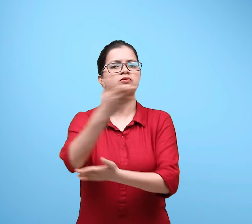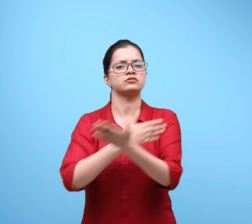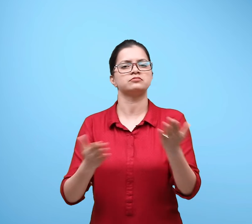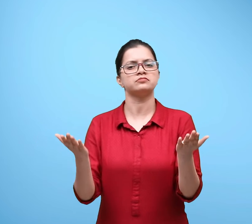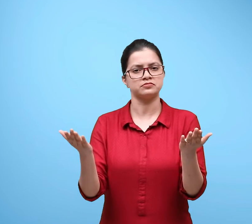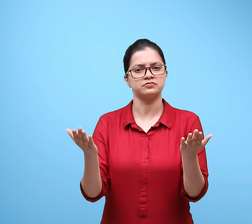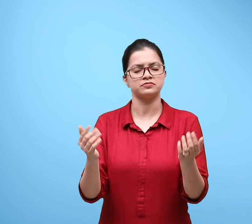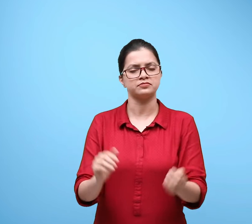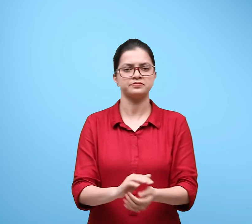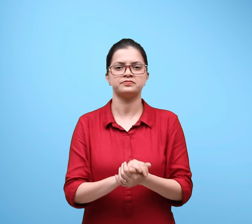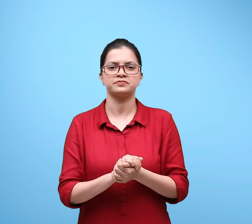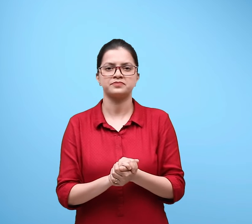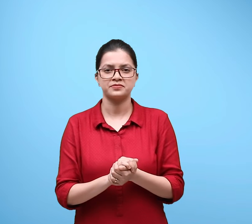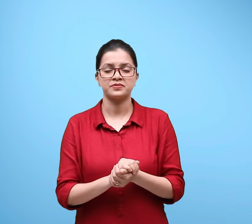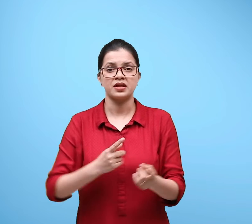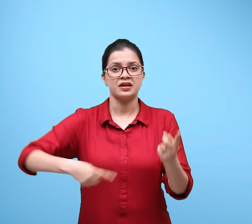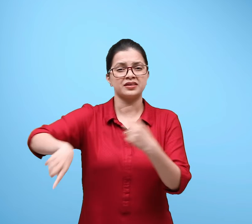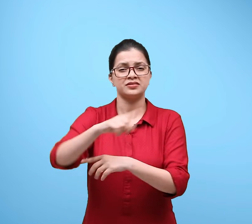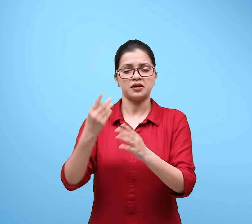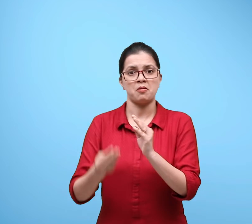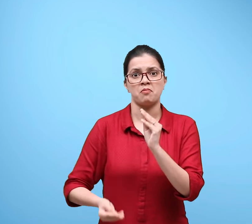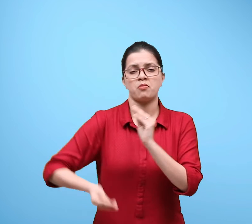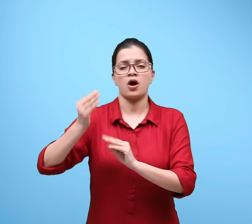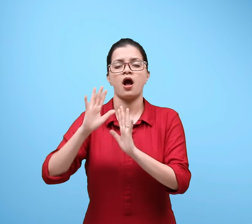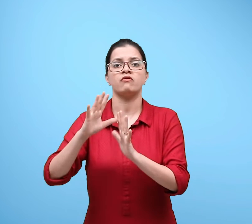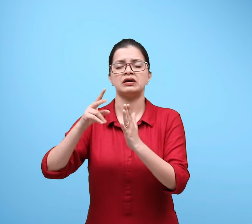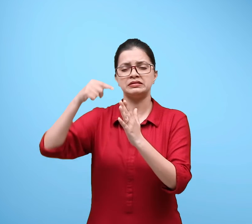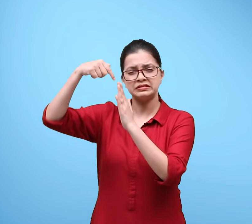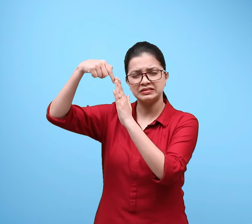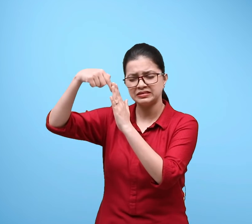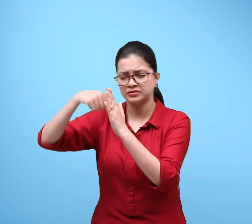these properties. We will study more about this in higher classes.